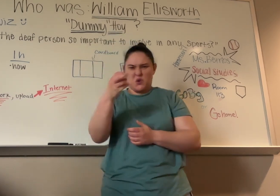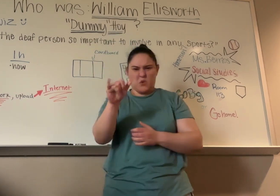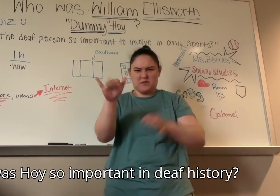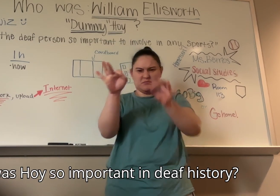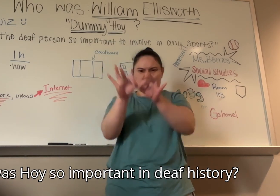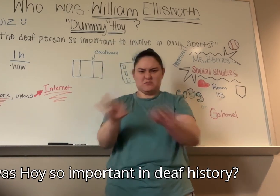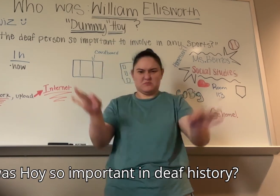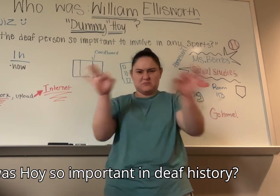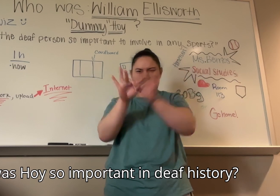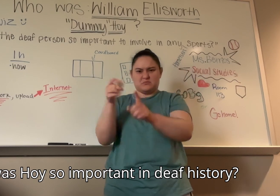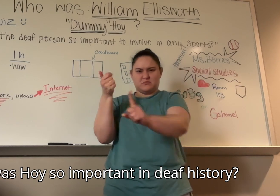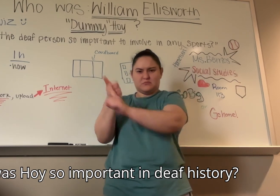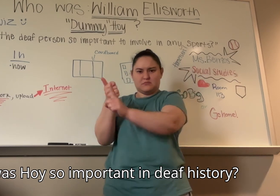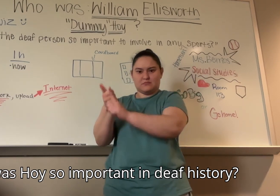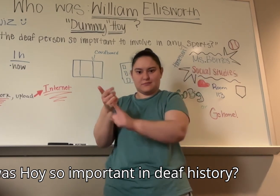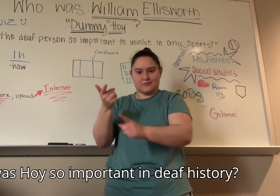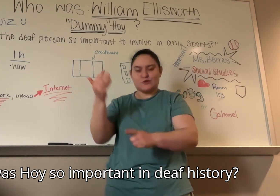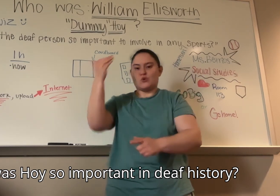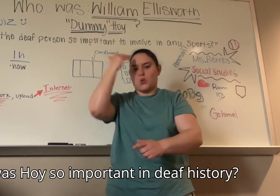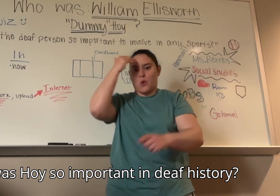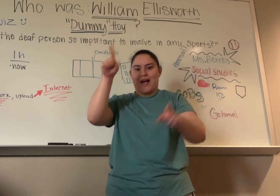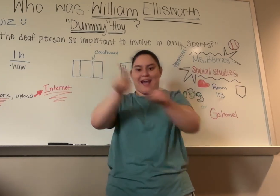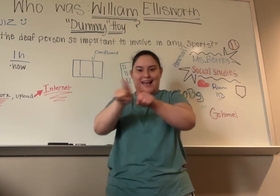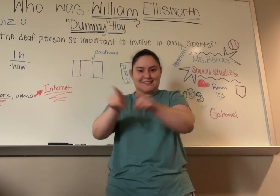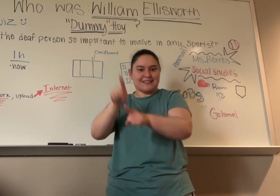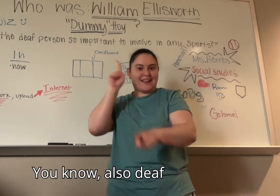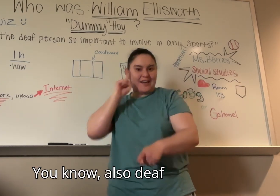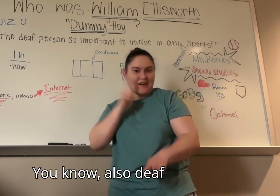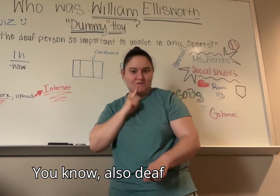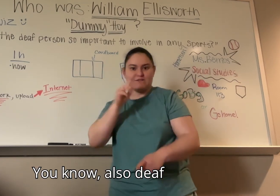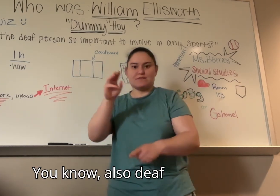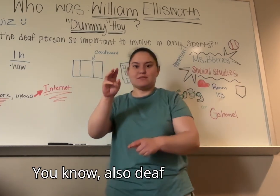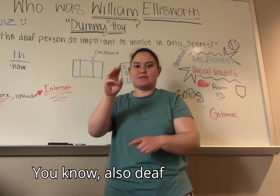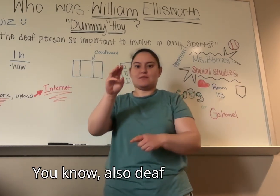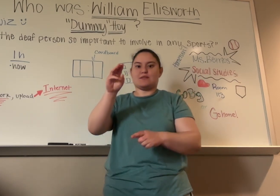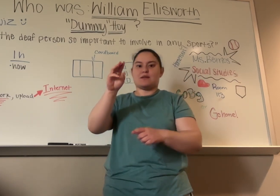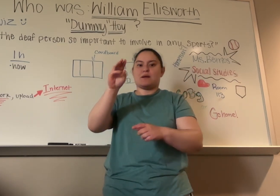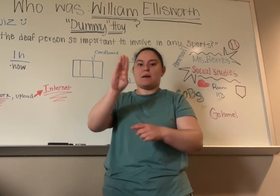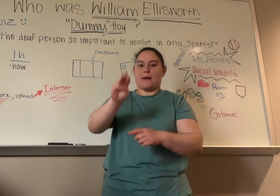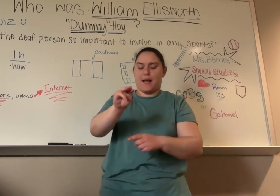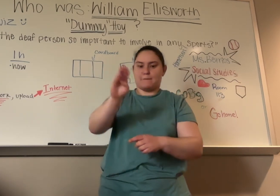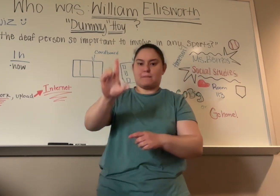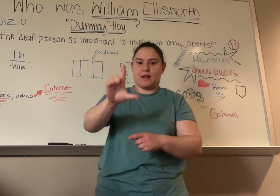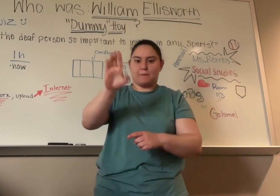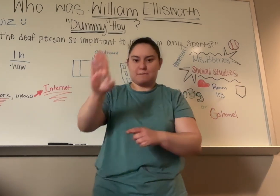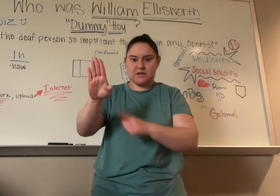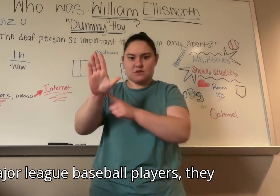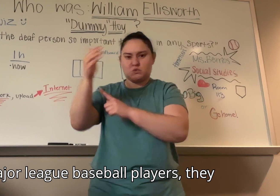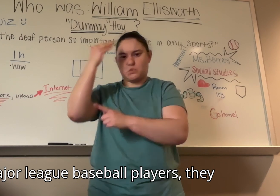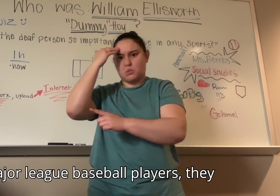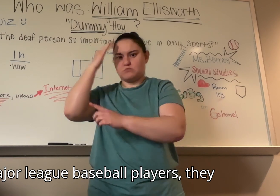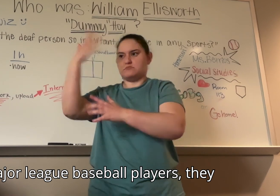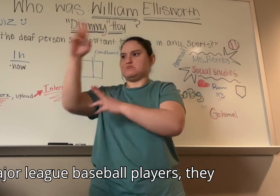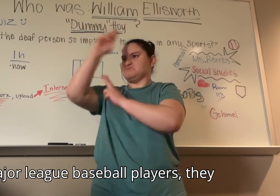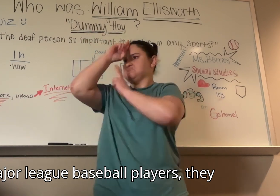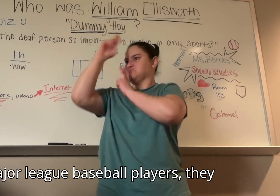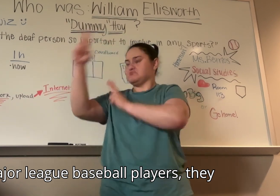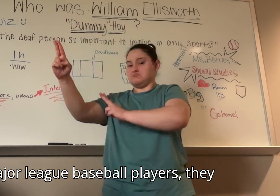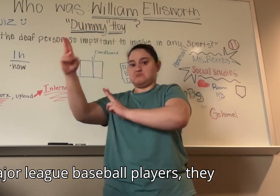Why was Hoy so important in deaf history? You know, also deaf Major League Baseball players, they